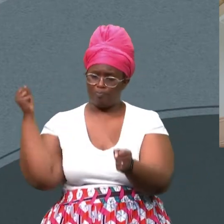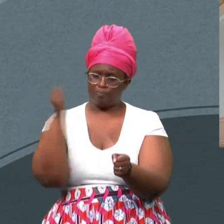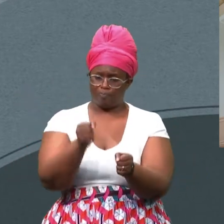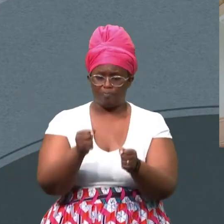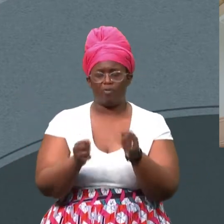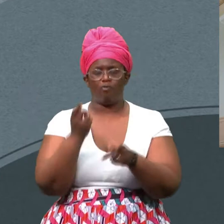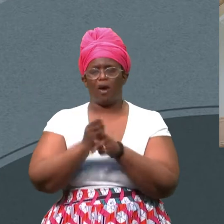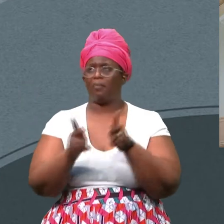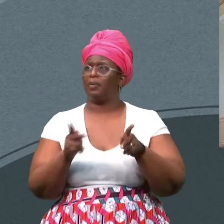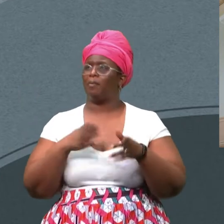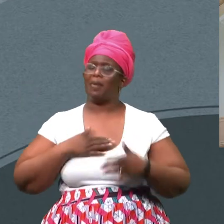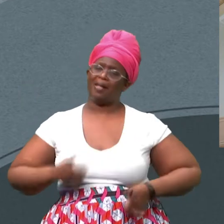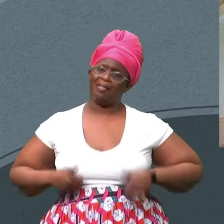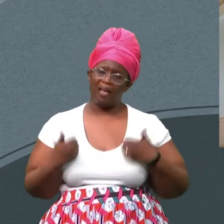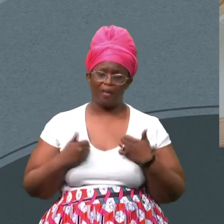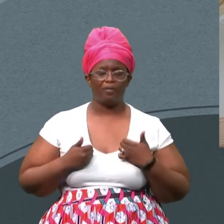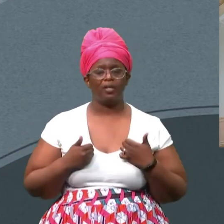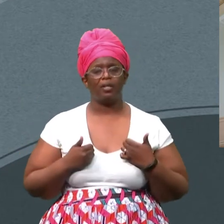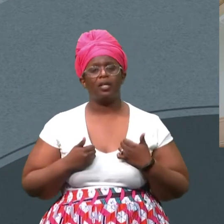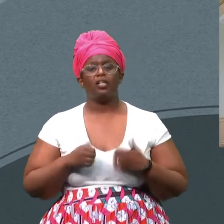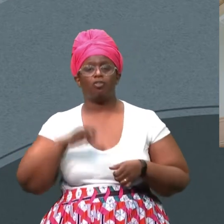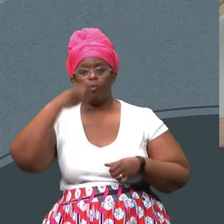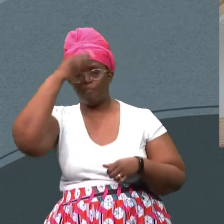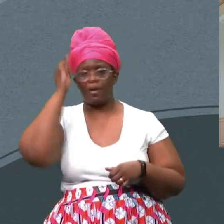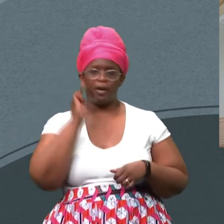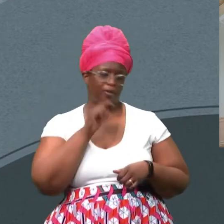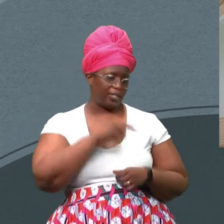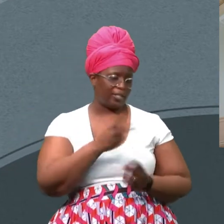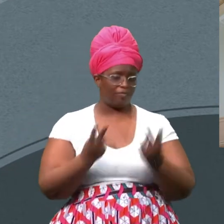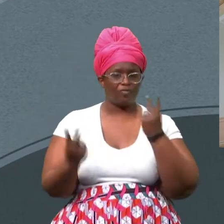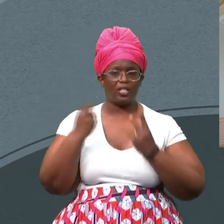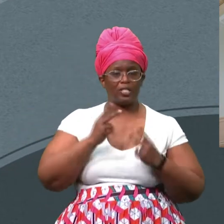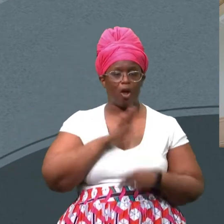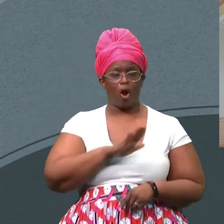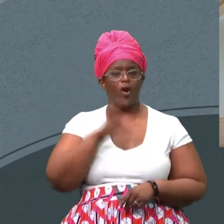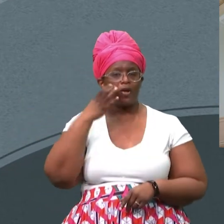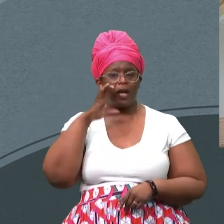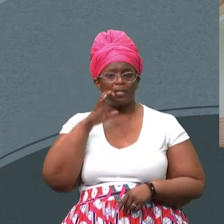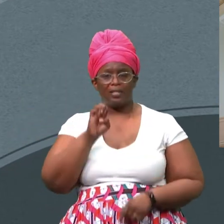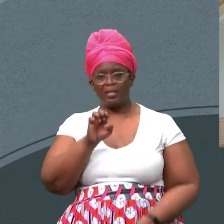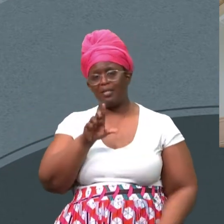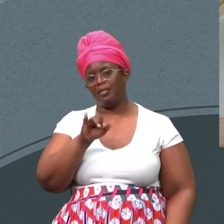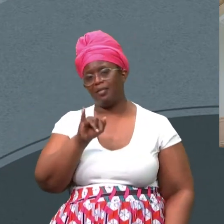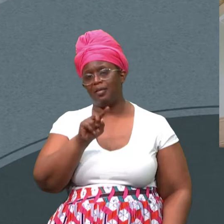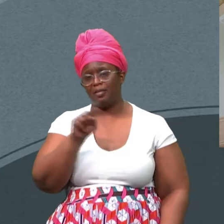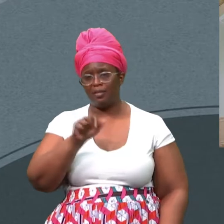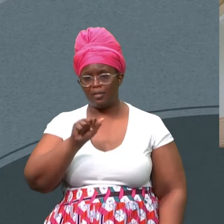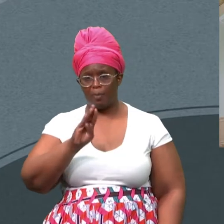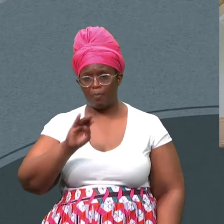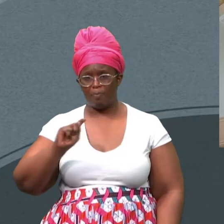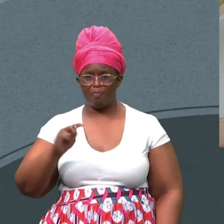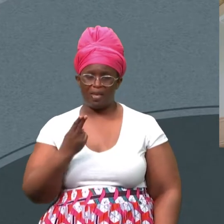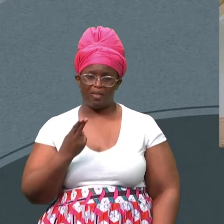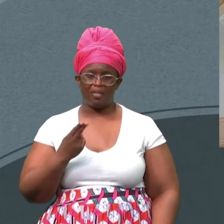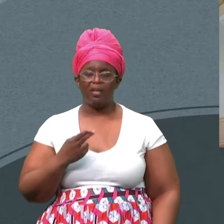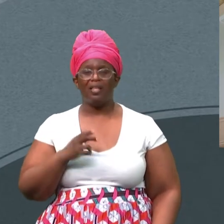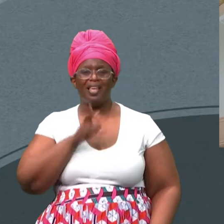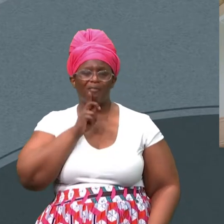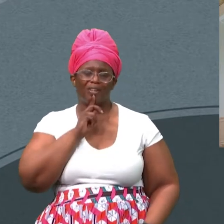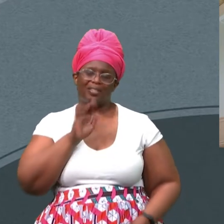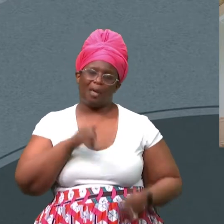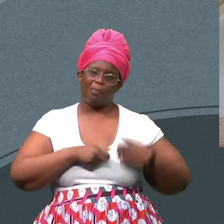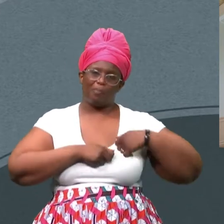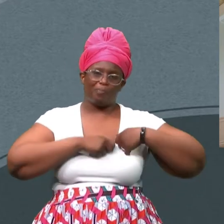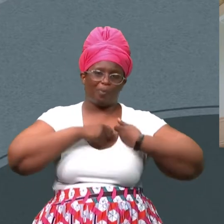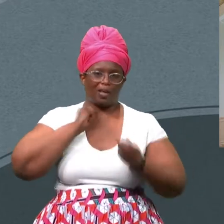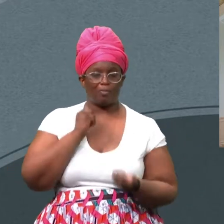where Mary has to visit Elizabeth. In some regards, that breaks my heart. Can I tell you why it breaks my heart?